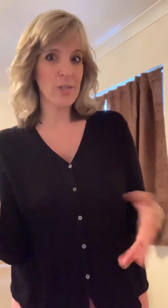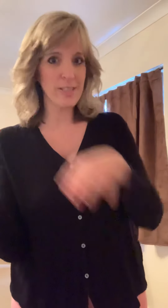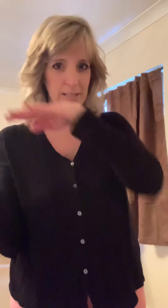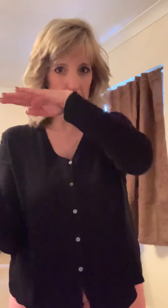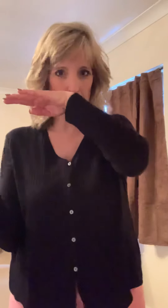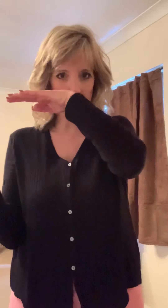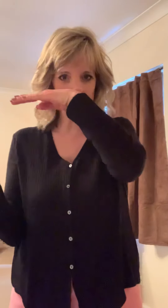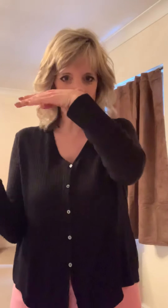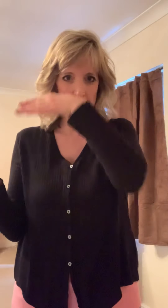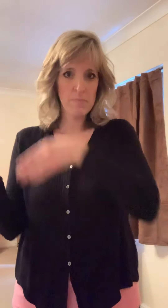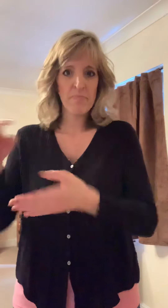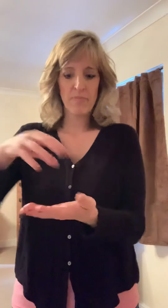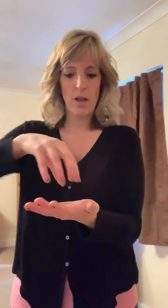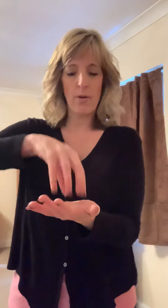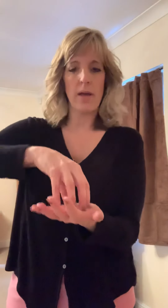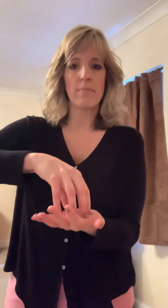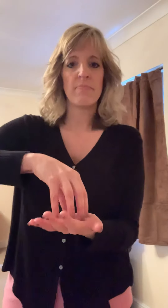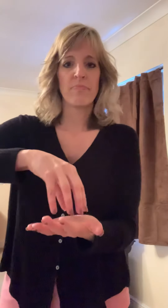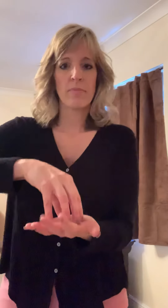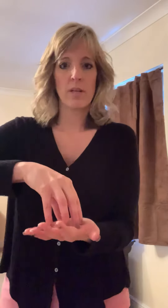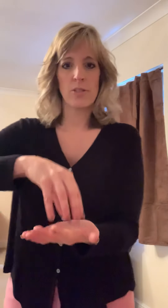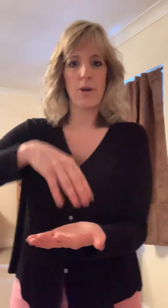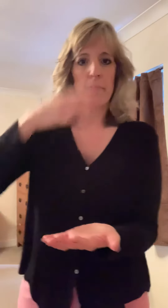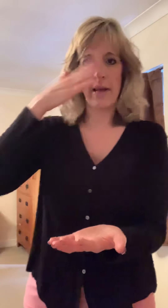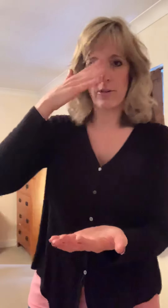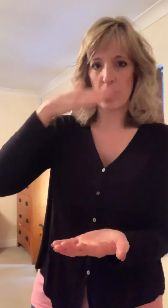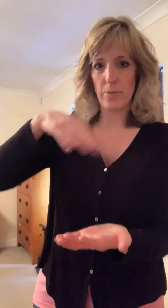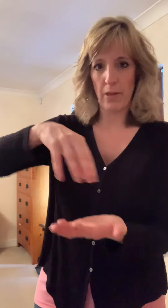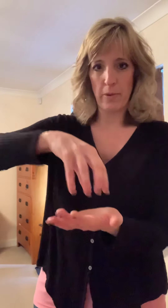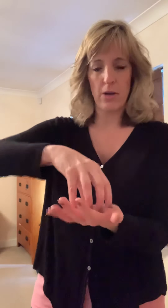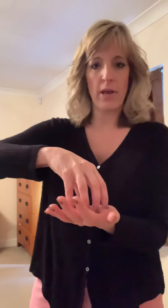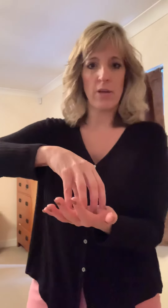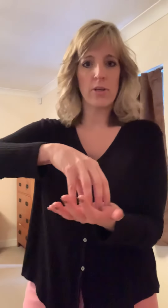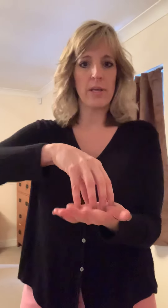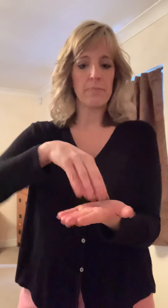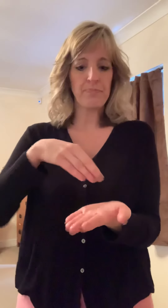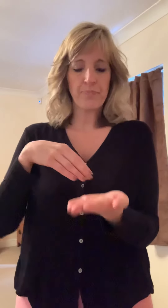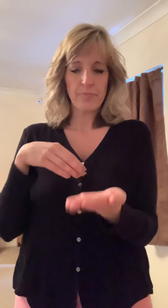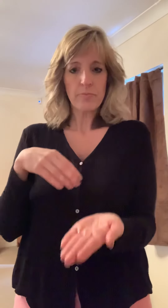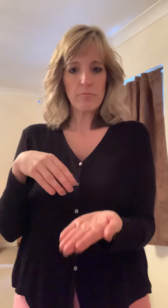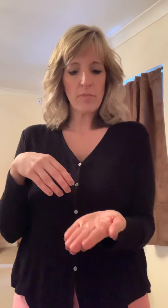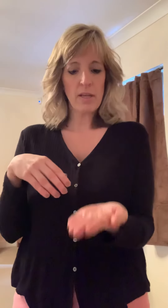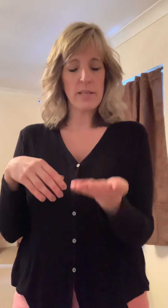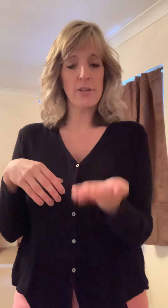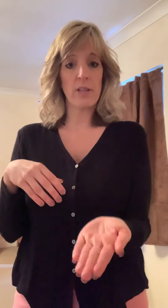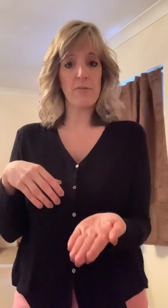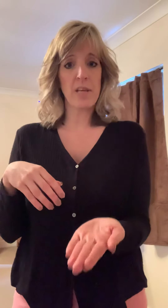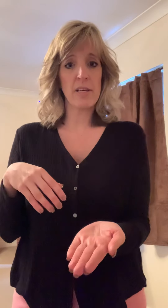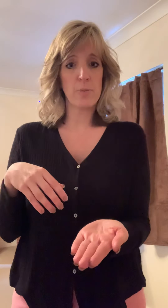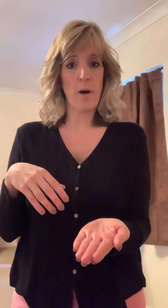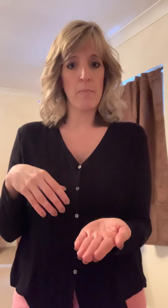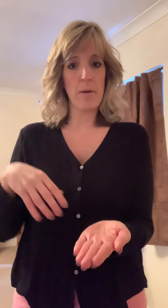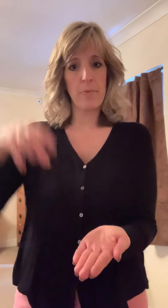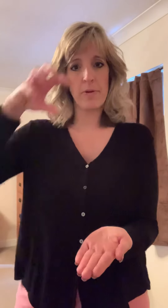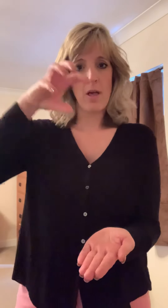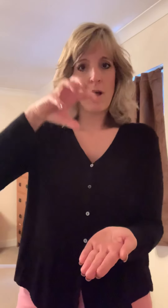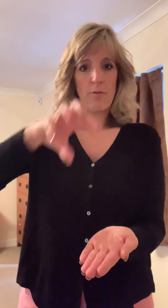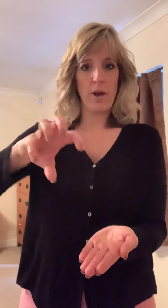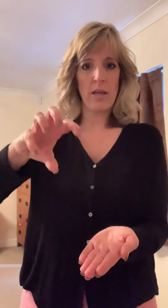dessert, right? Okay. Sorry, my allergies bother me. Okay, cookie. Take your left hand, palm up. Right